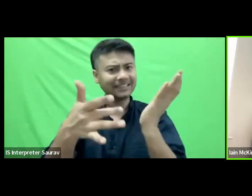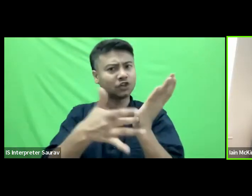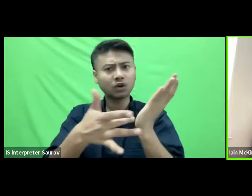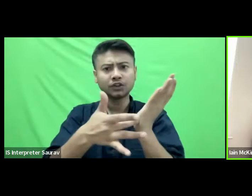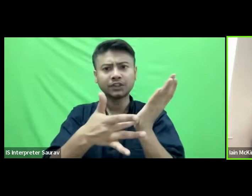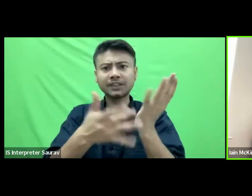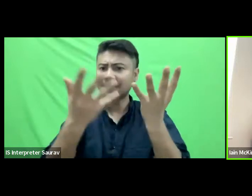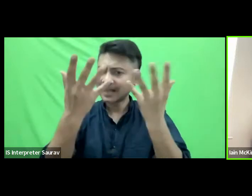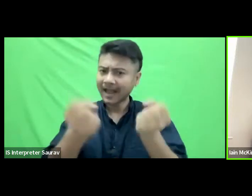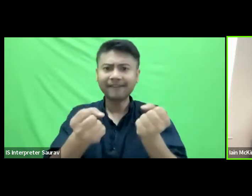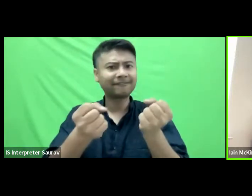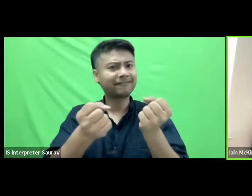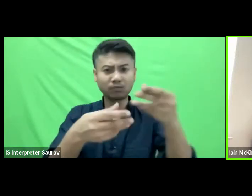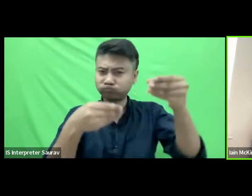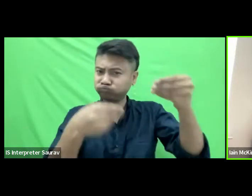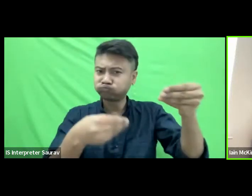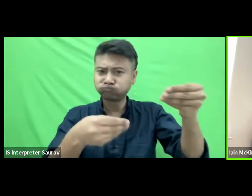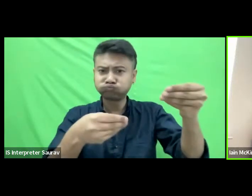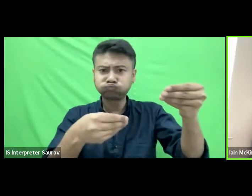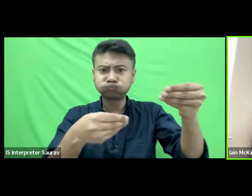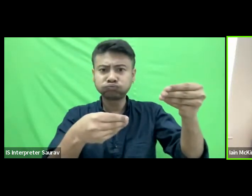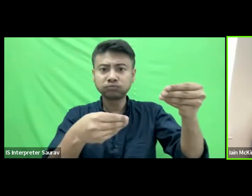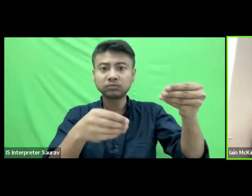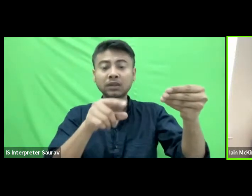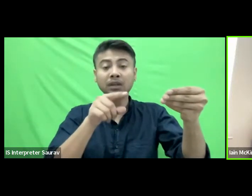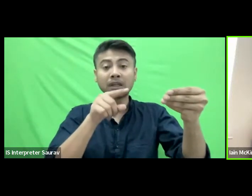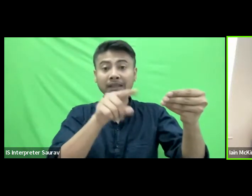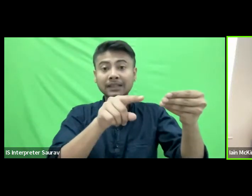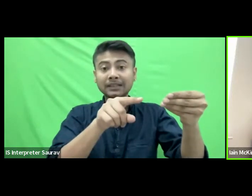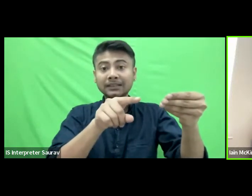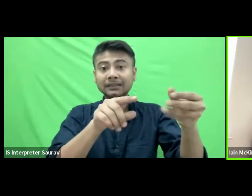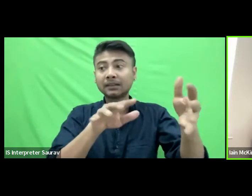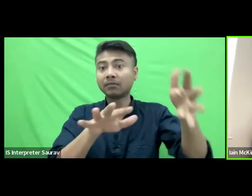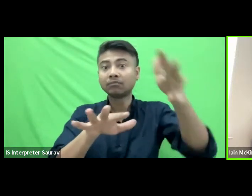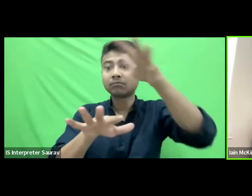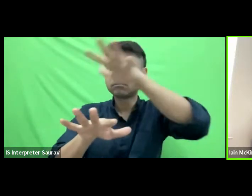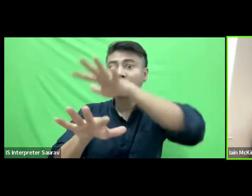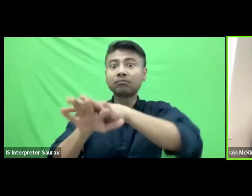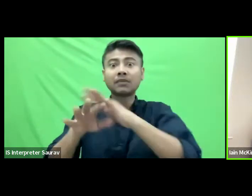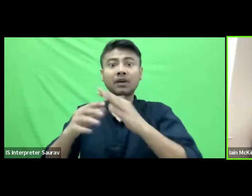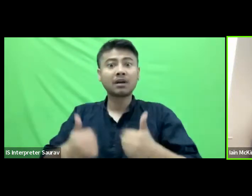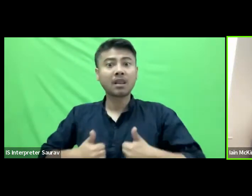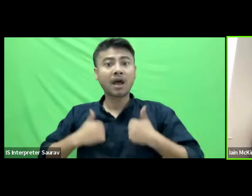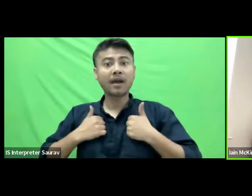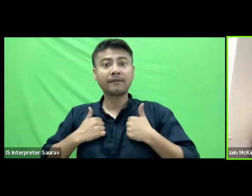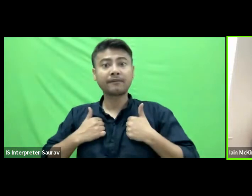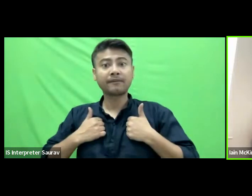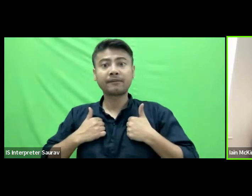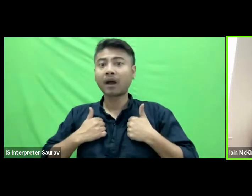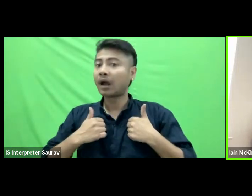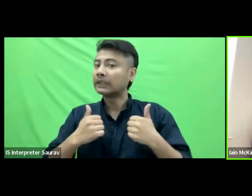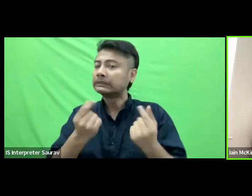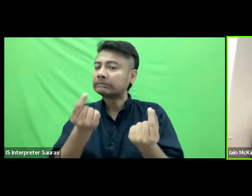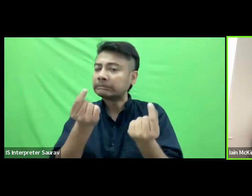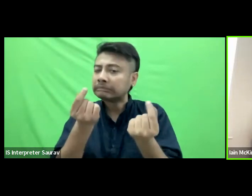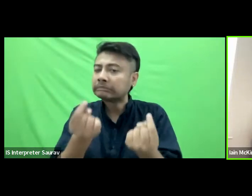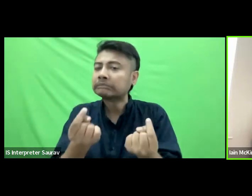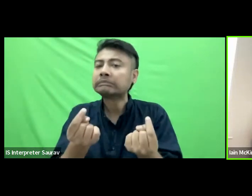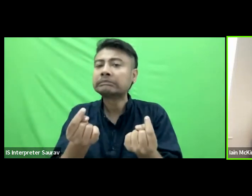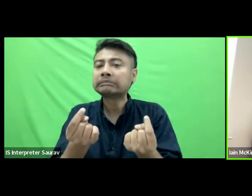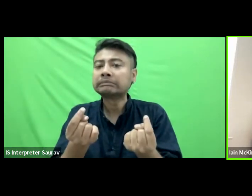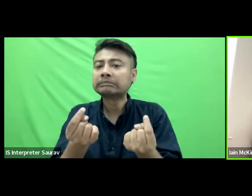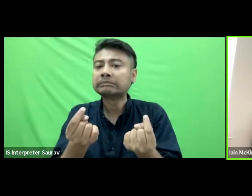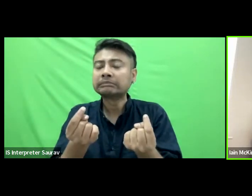into real-life, tangible solutions that make an actual difference to people's lives is hard and often therefore